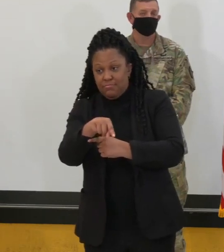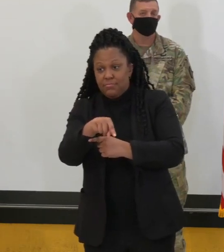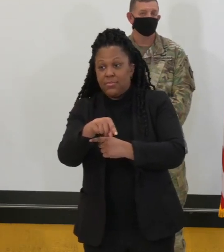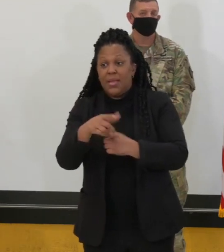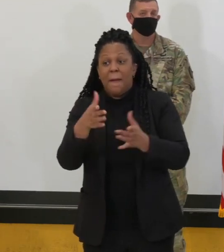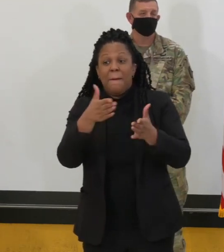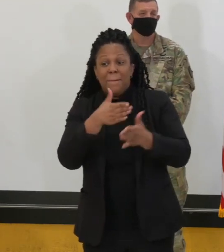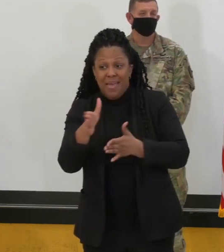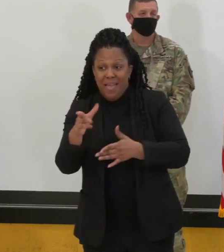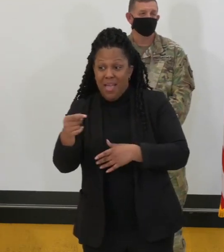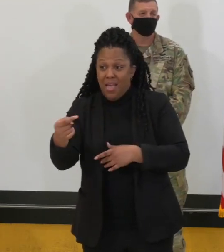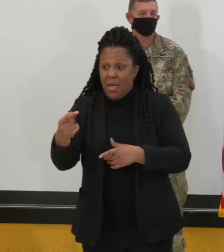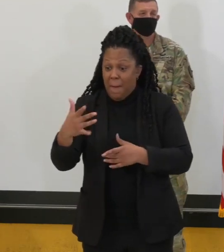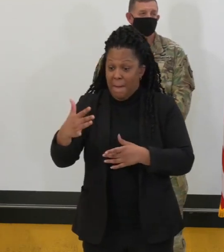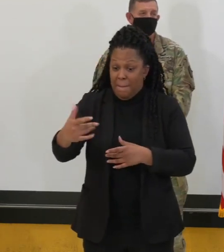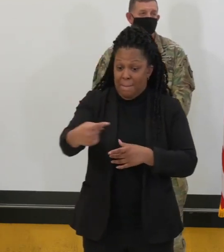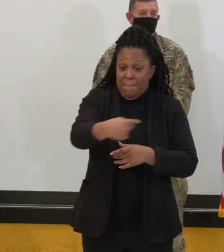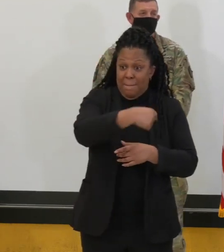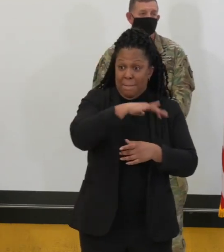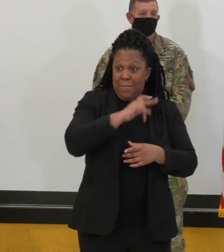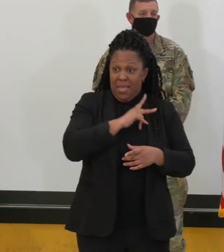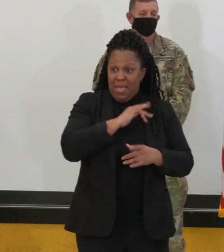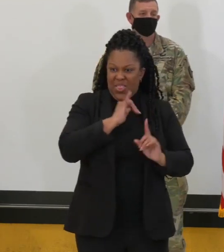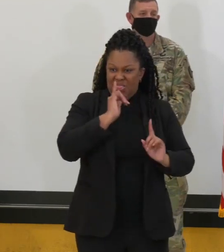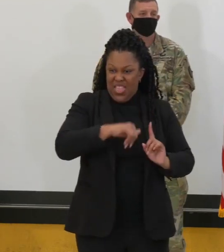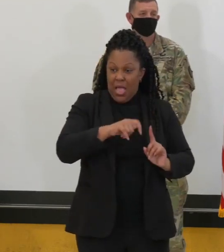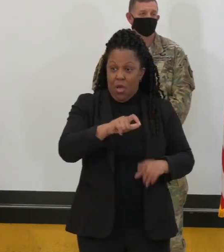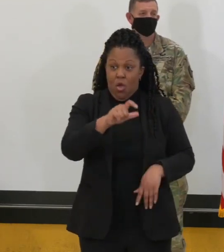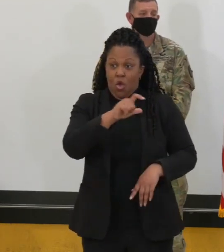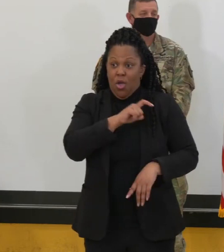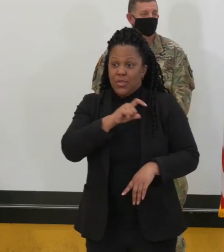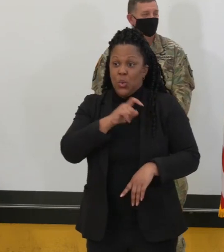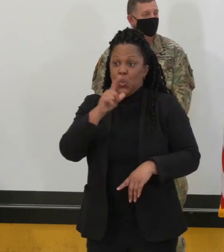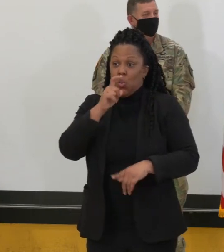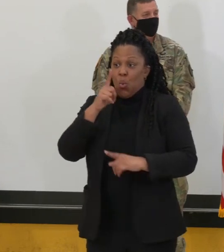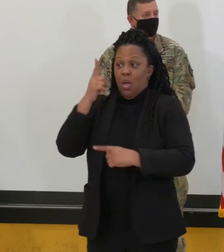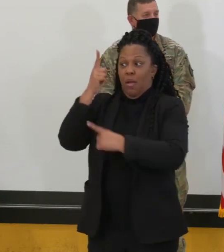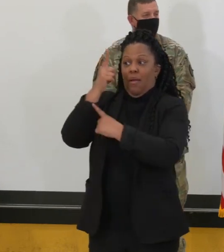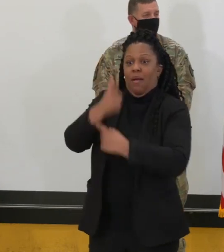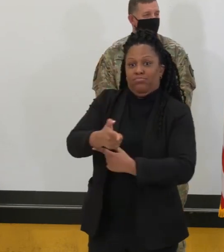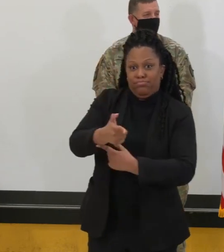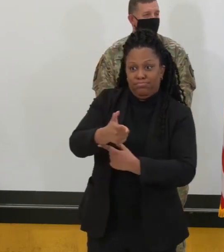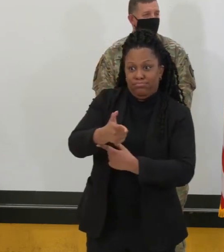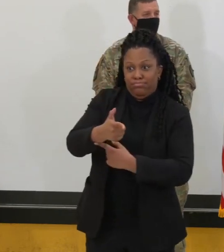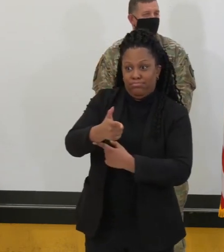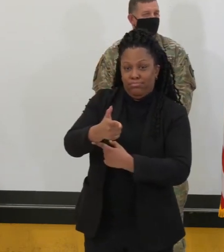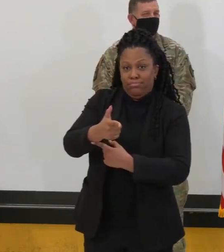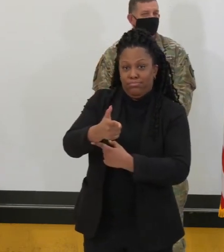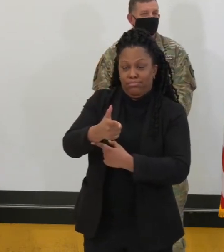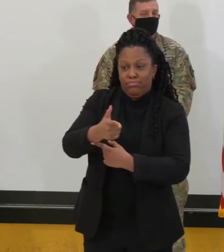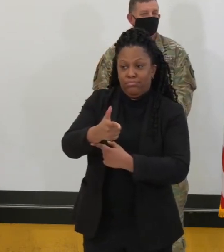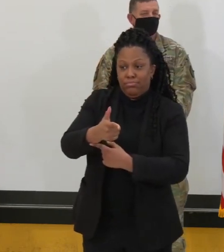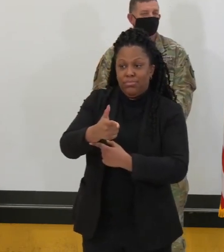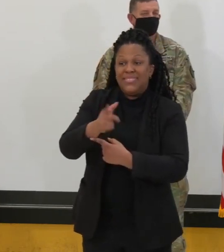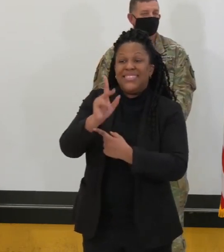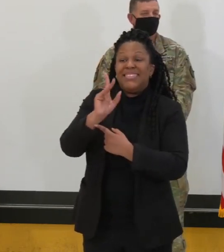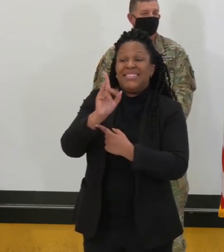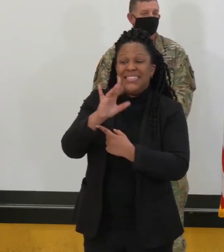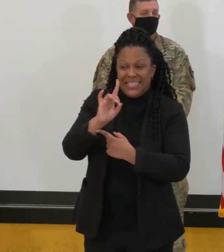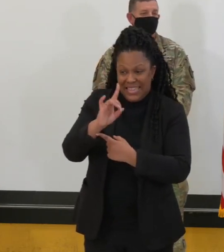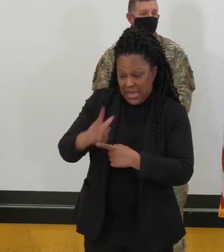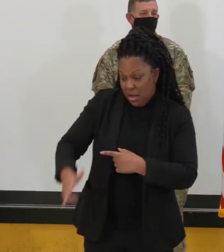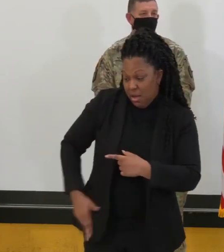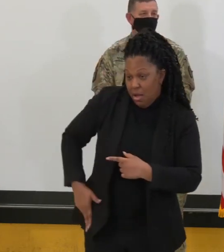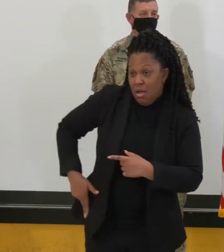The officer, the officer who fired the fatal shot, did draw a weapon,